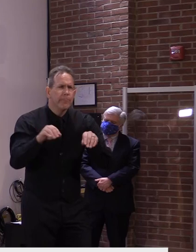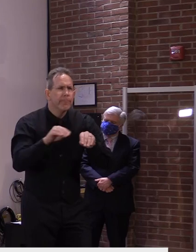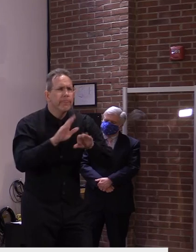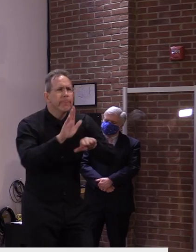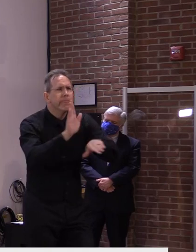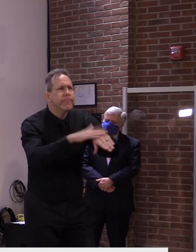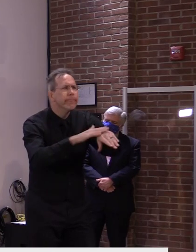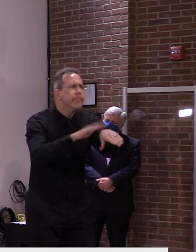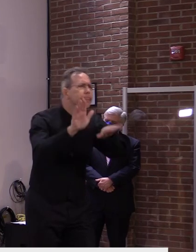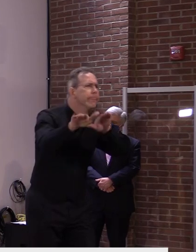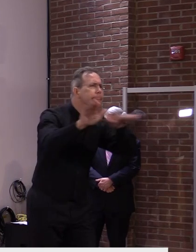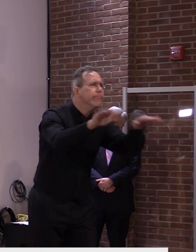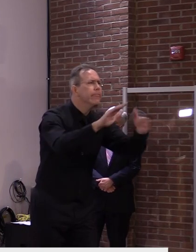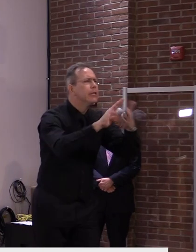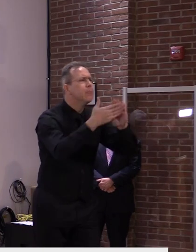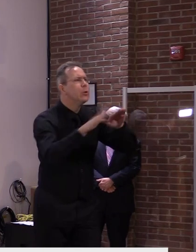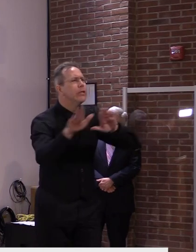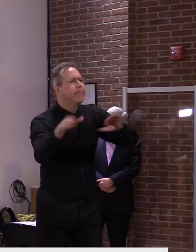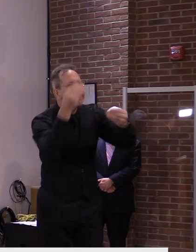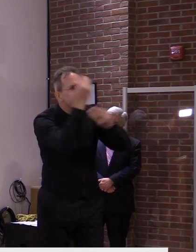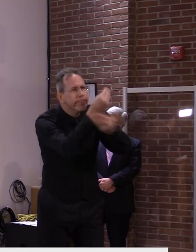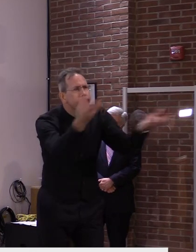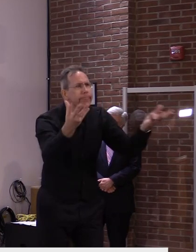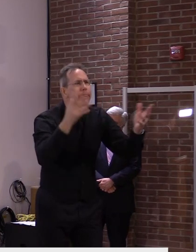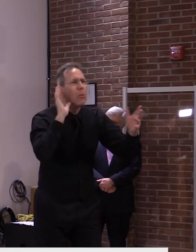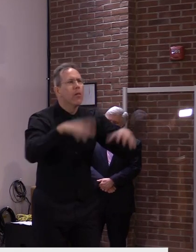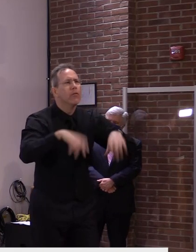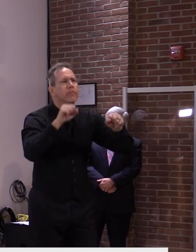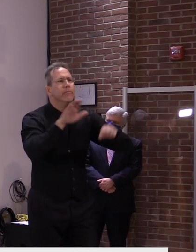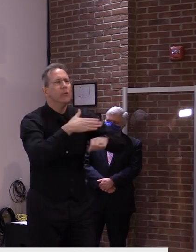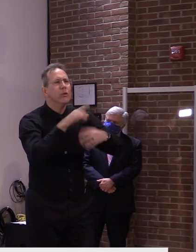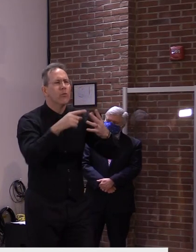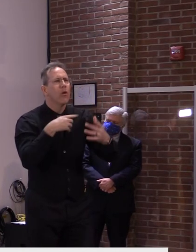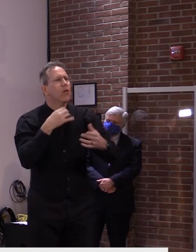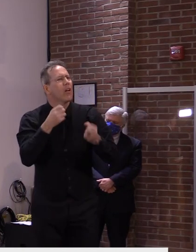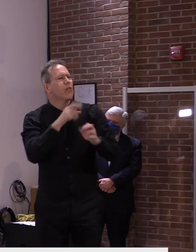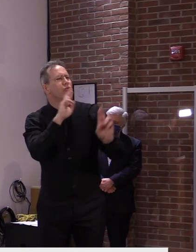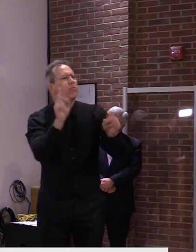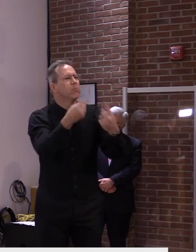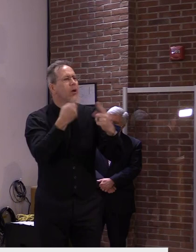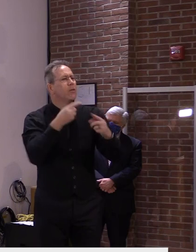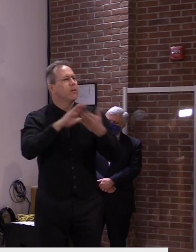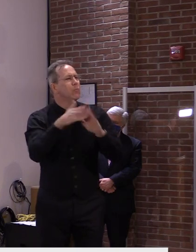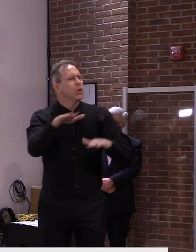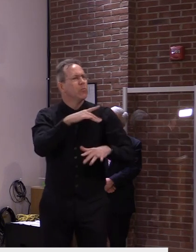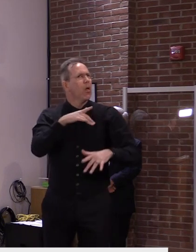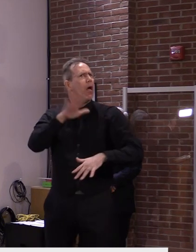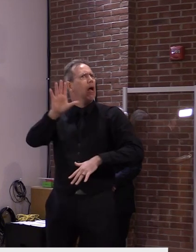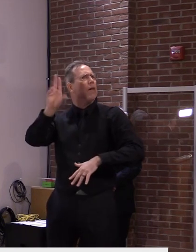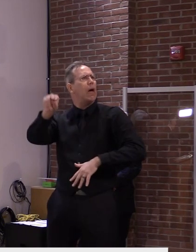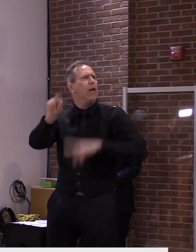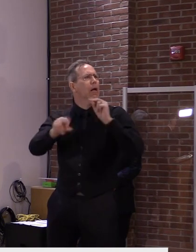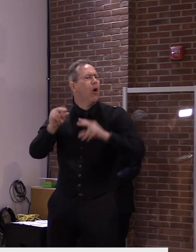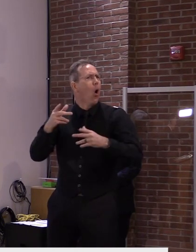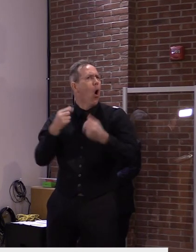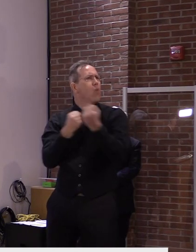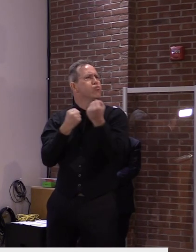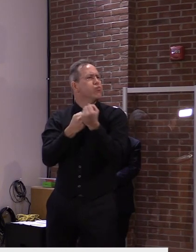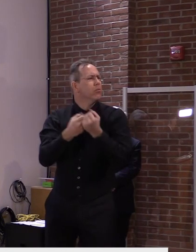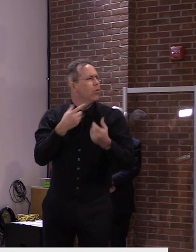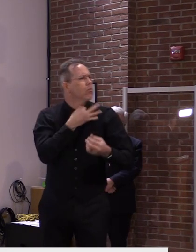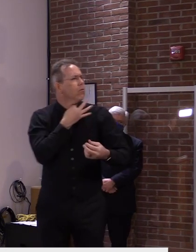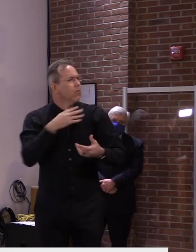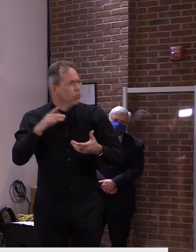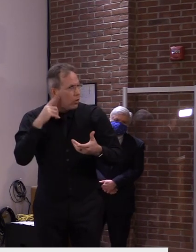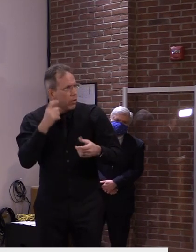aiming for early next week. Definitely won't happen over the weekend. But we'll see how that goes. But we are trying to get it out as soon as possible